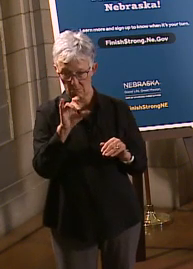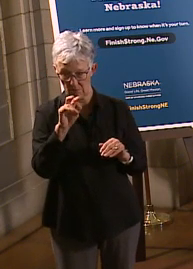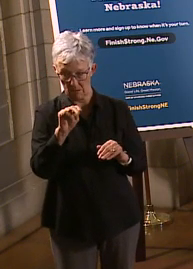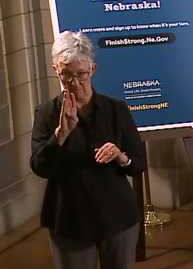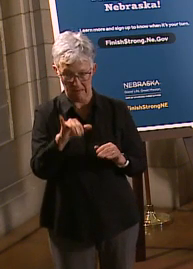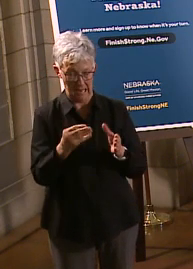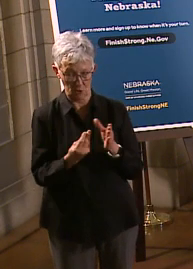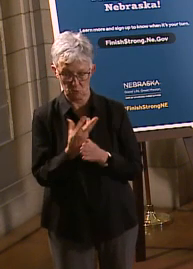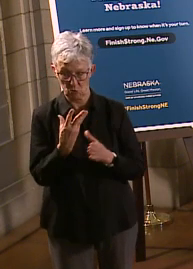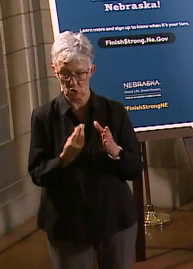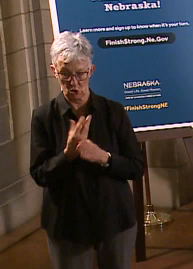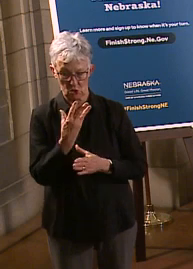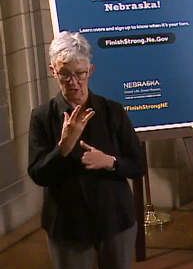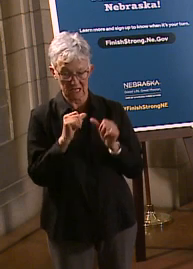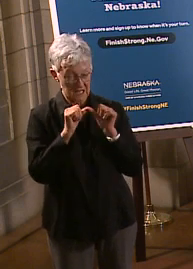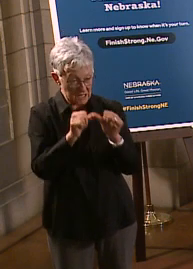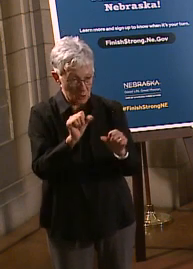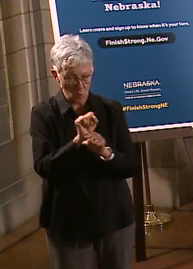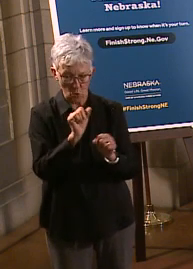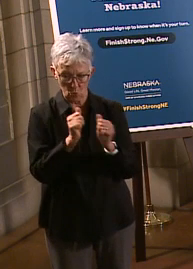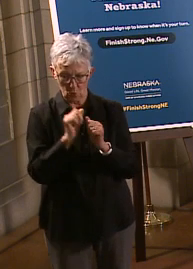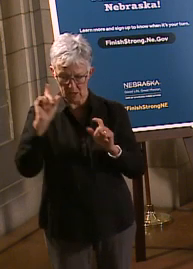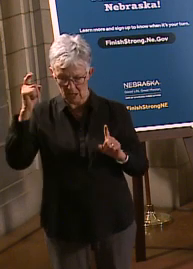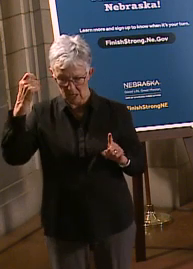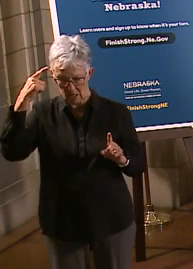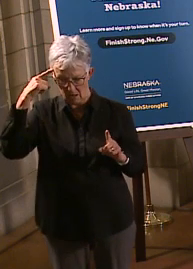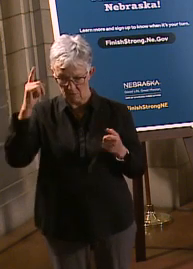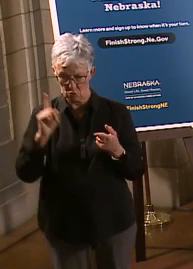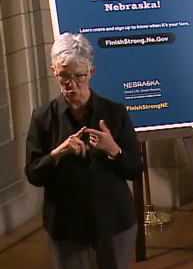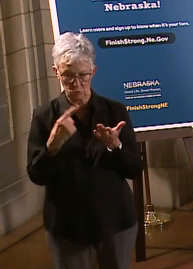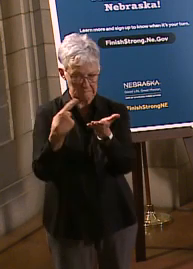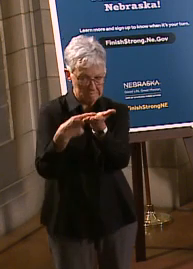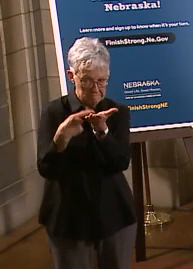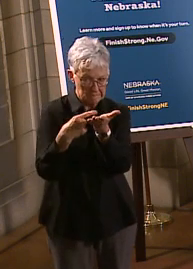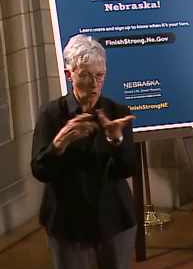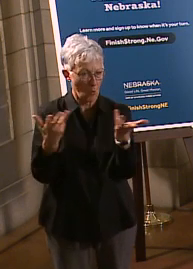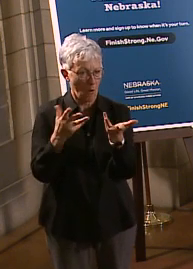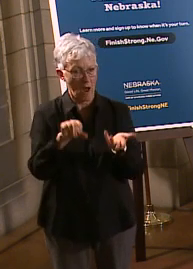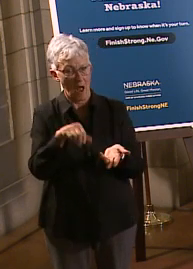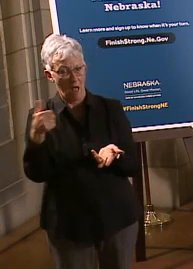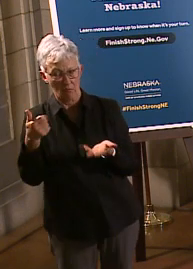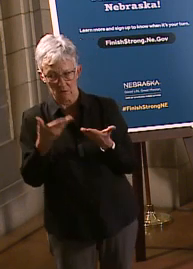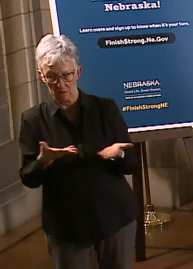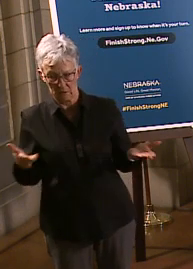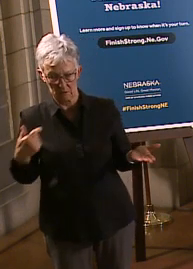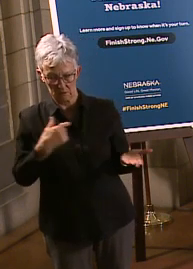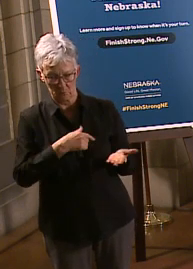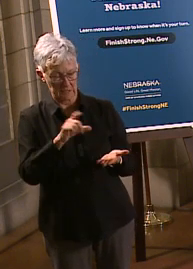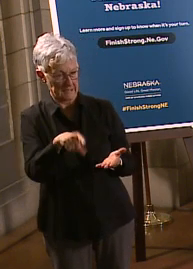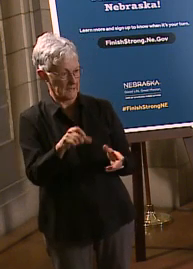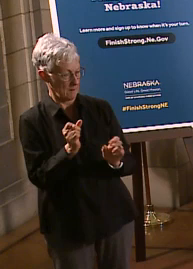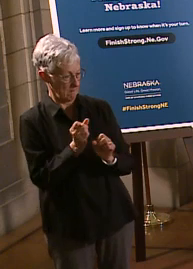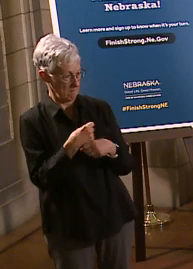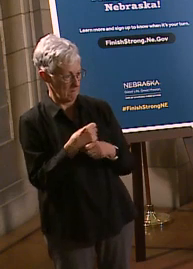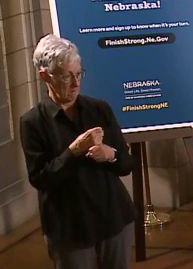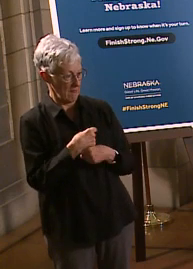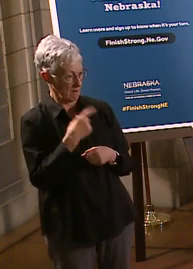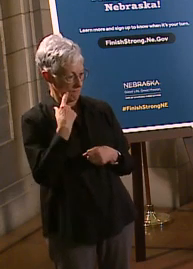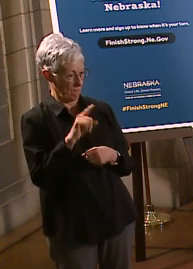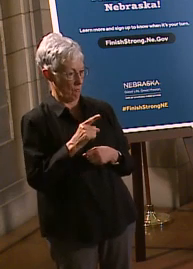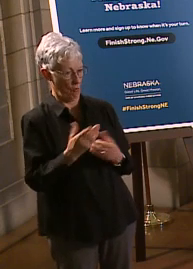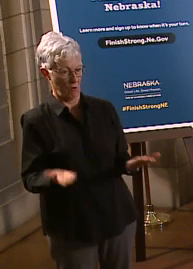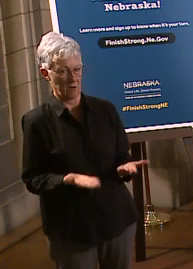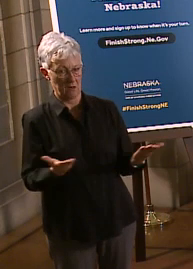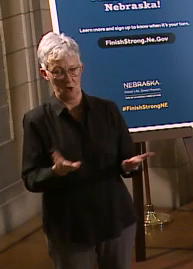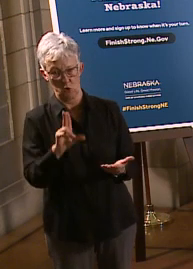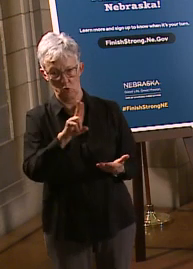continue to work with the government to assess what additional supply is needed. And we're committed to make sure that the US has what they need